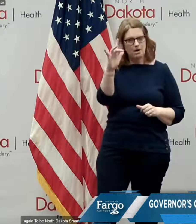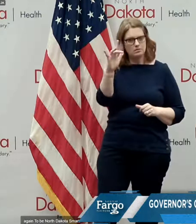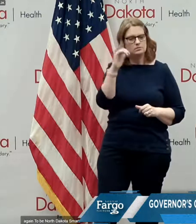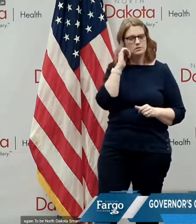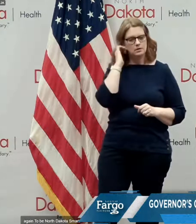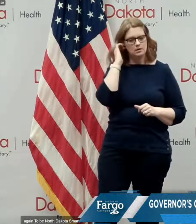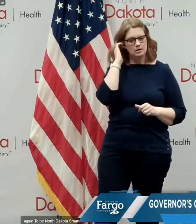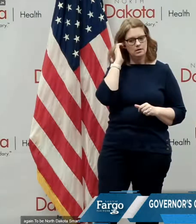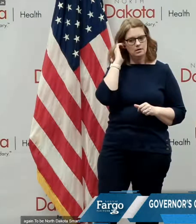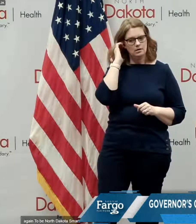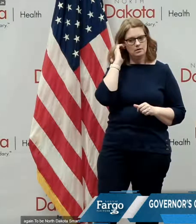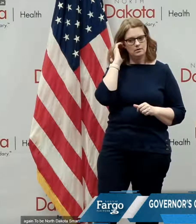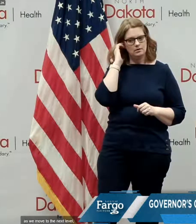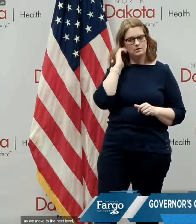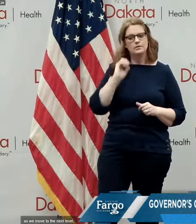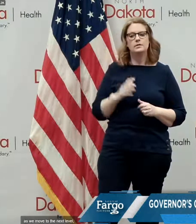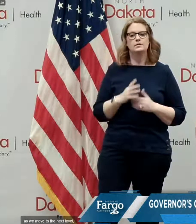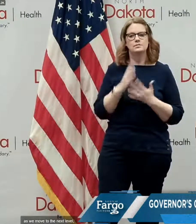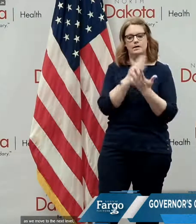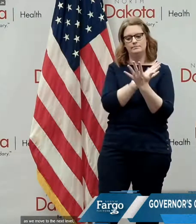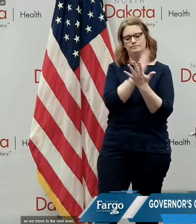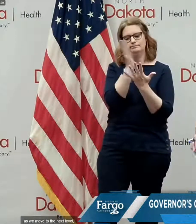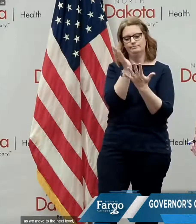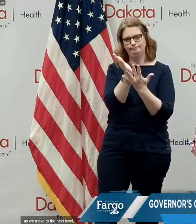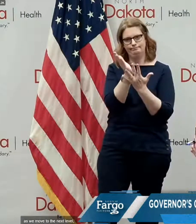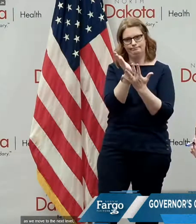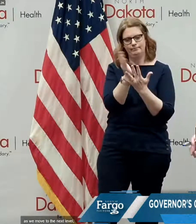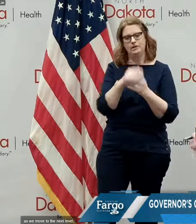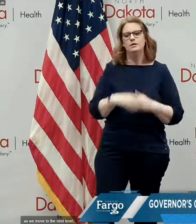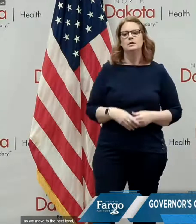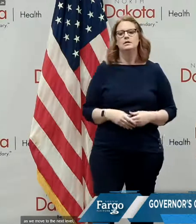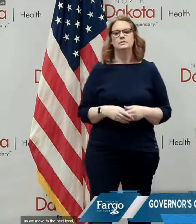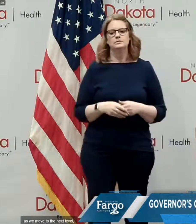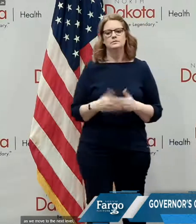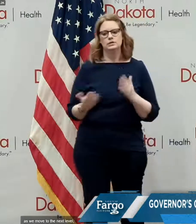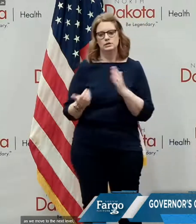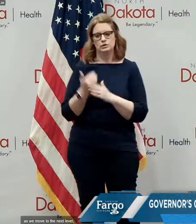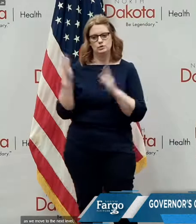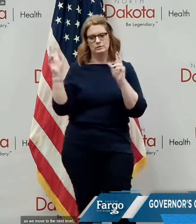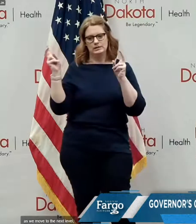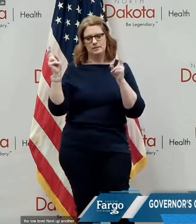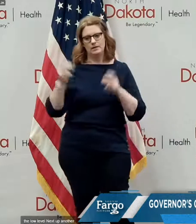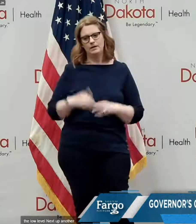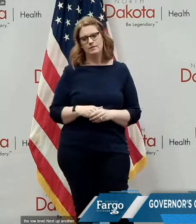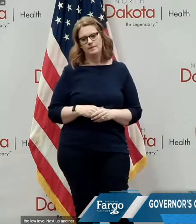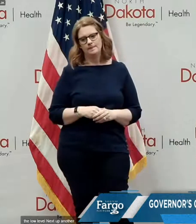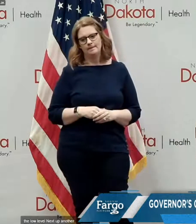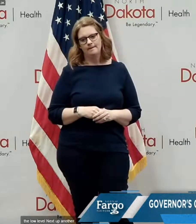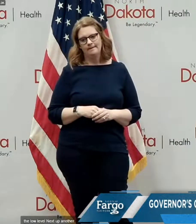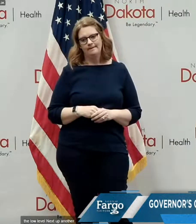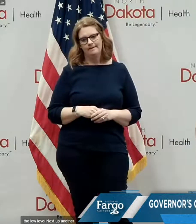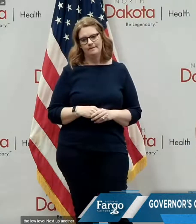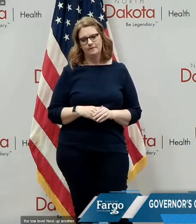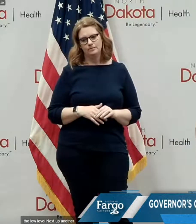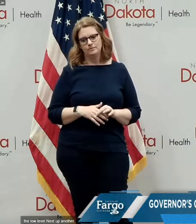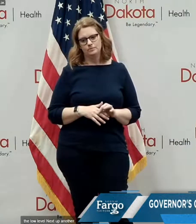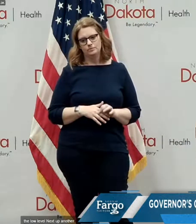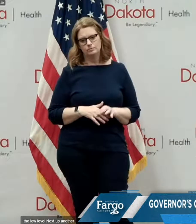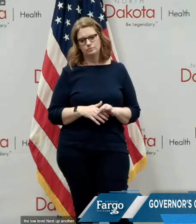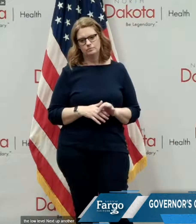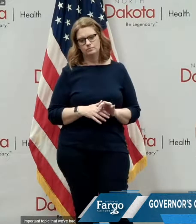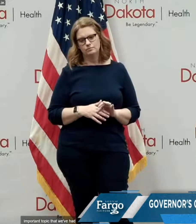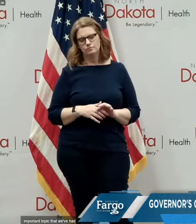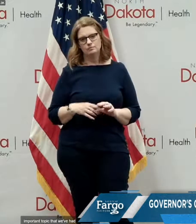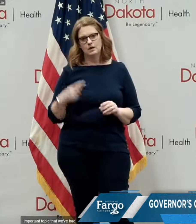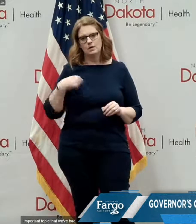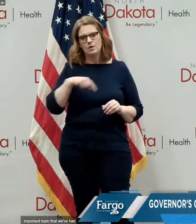level, the low level. Next up, another important topic that we've had under